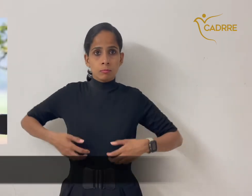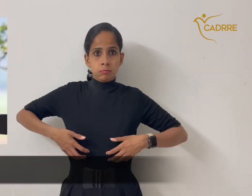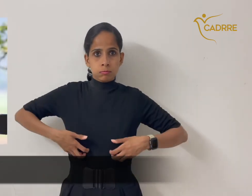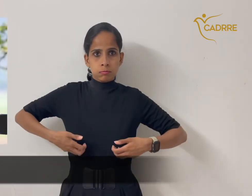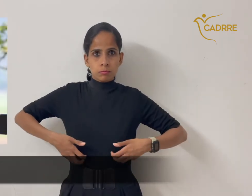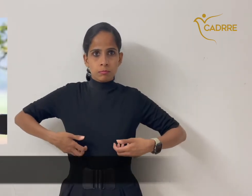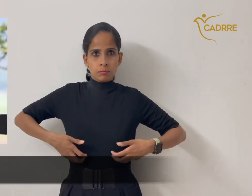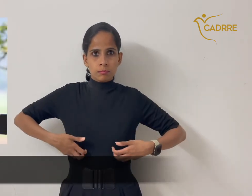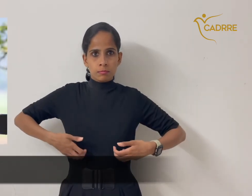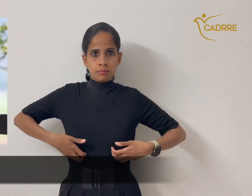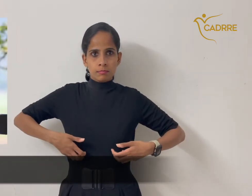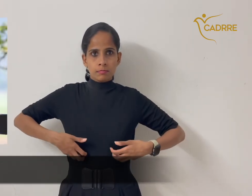monkey,